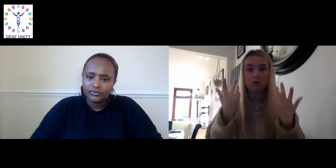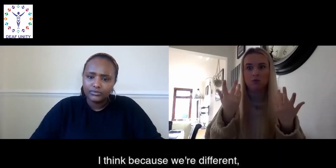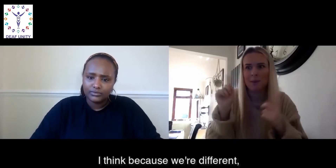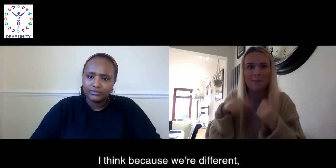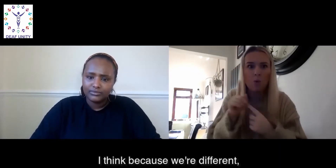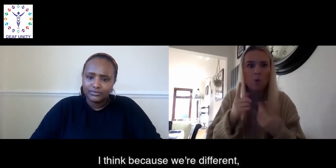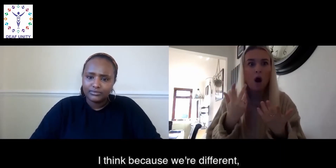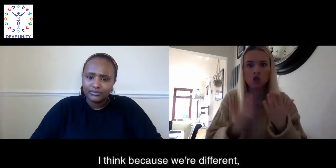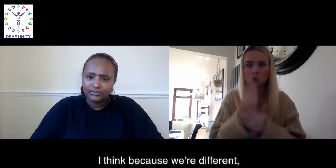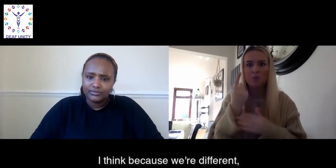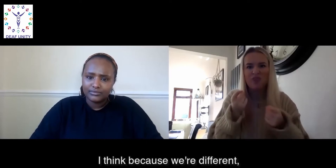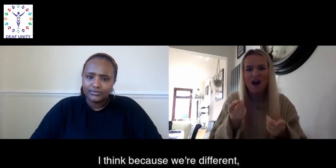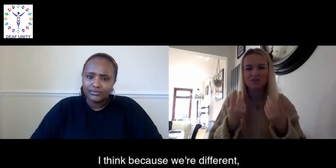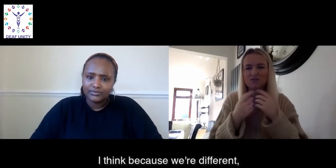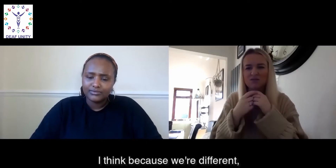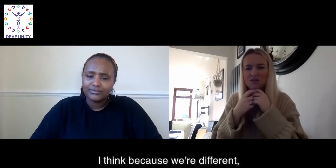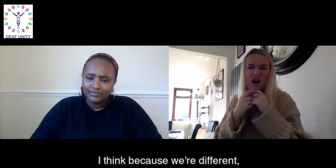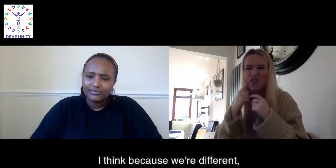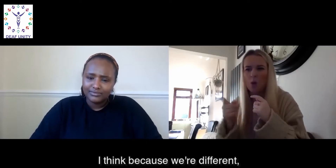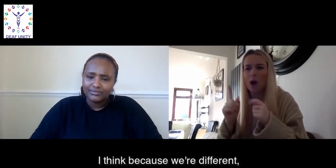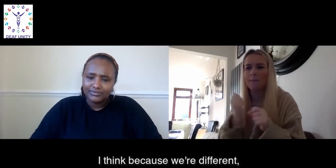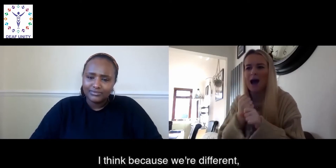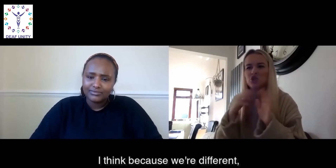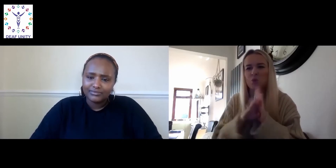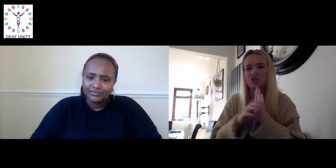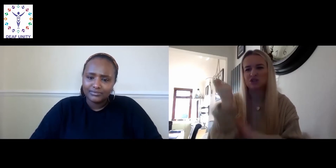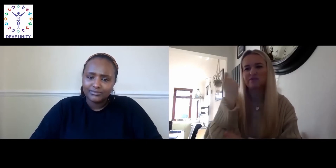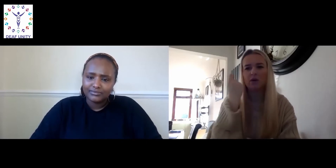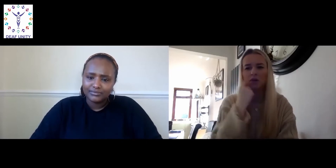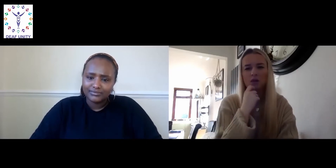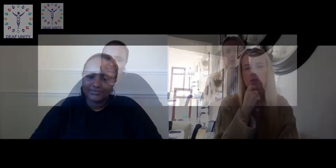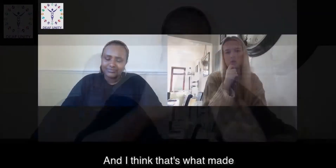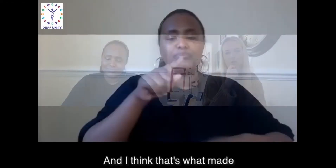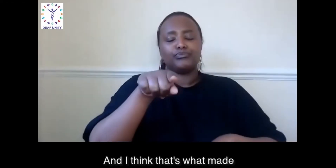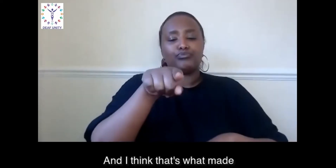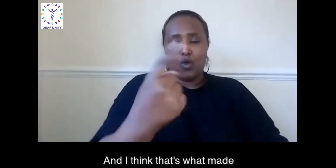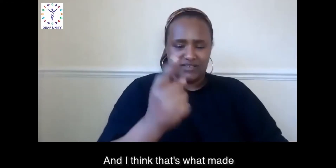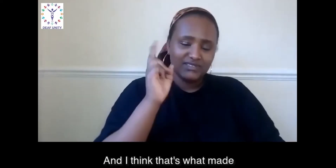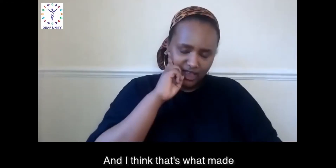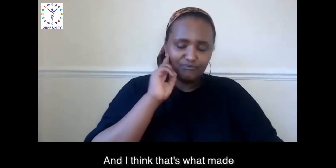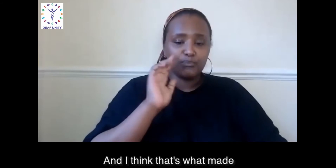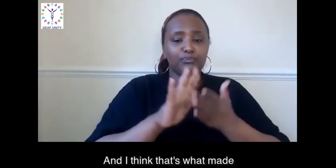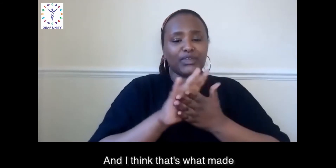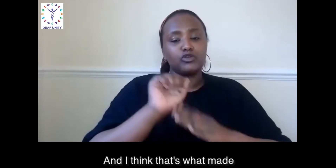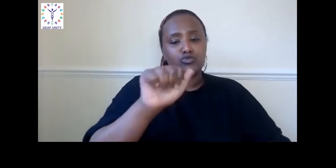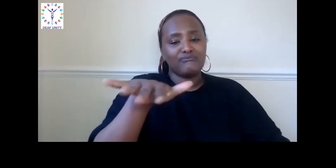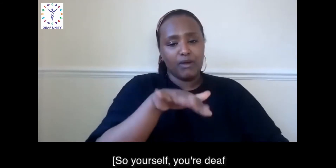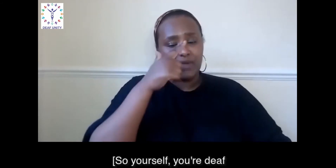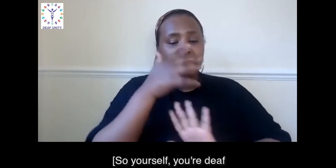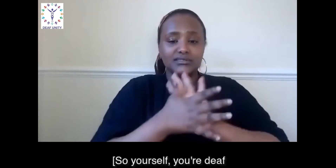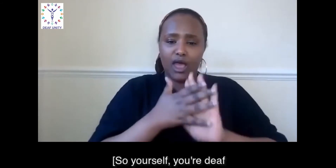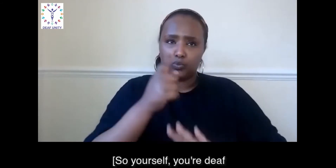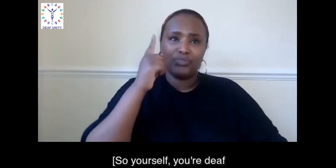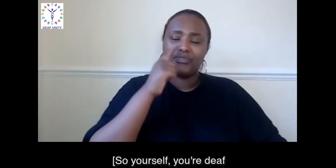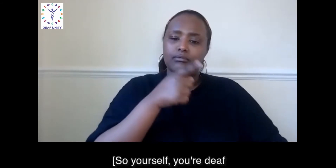I think because we're different, people are new to that, and I think that's what made my channel so successful. So